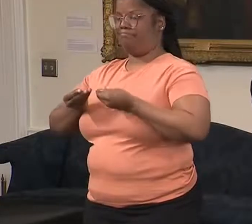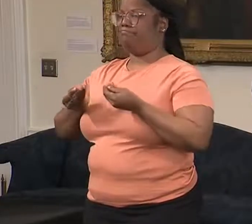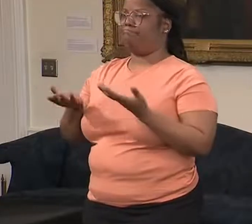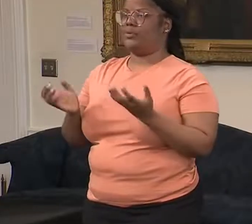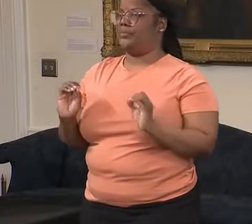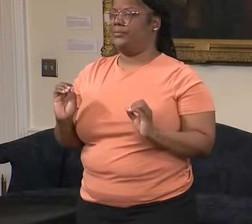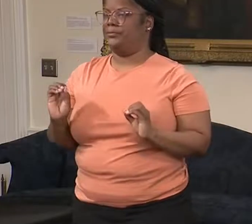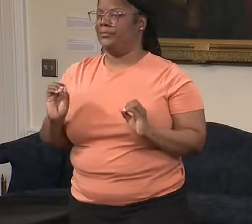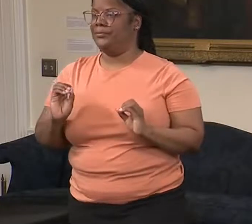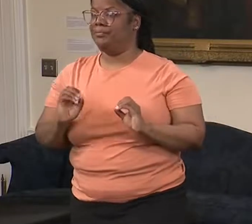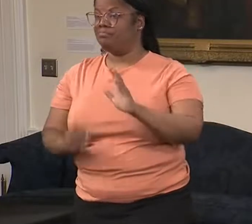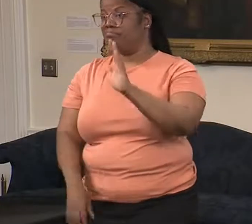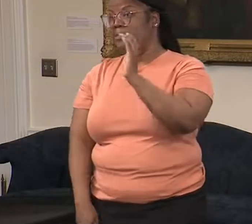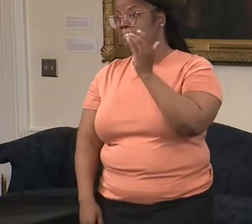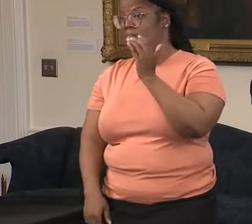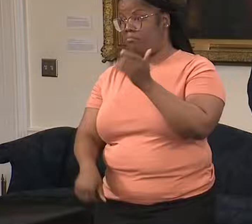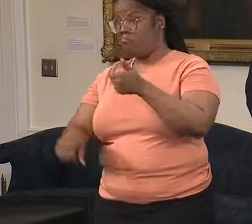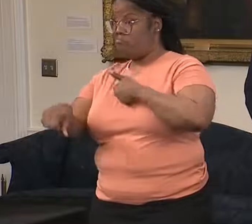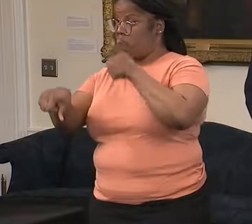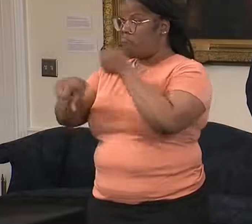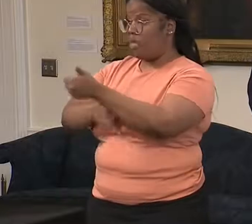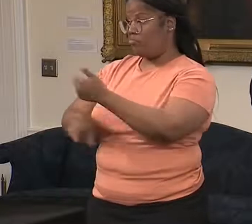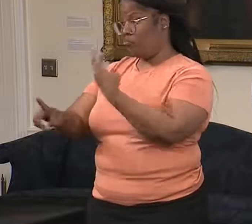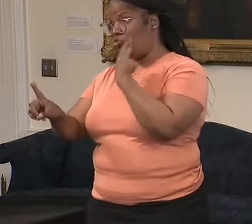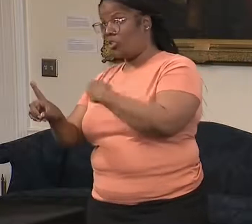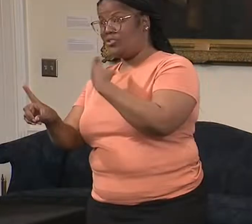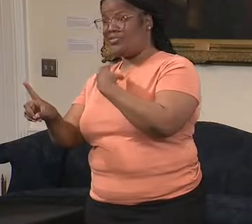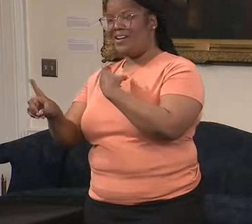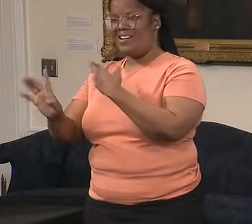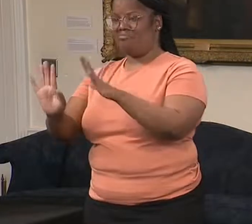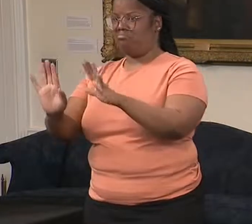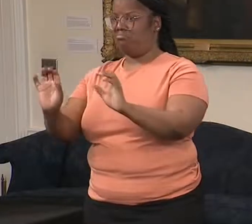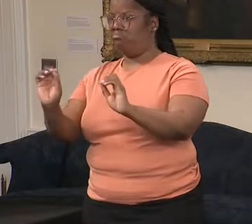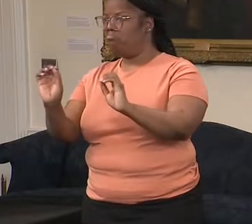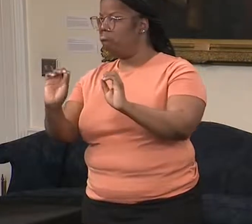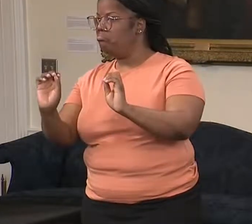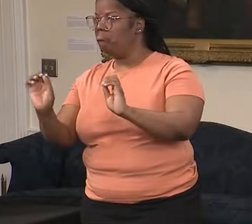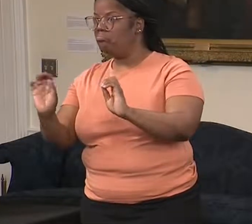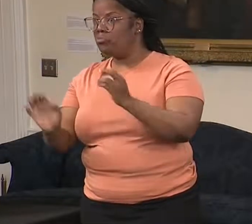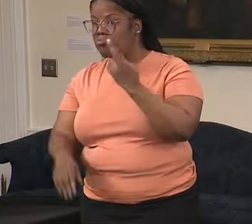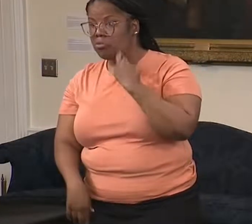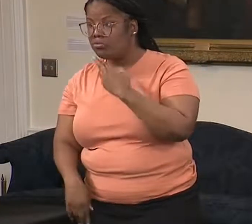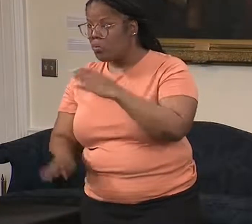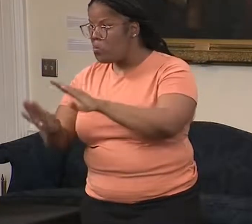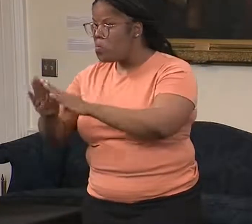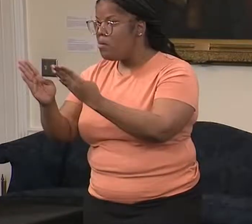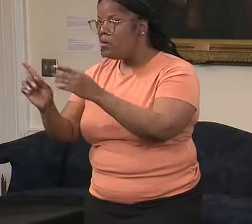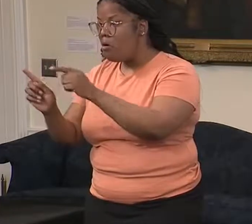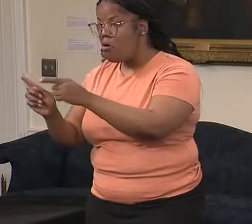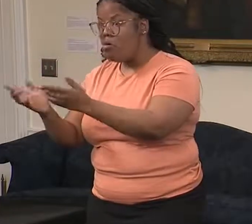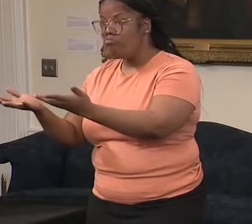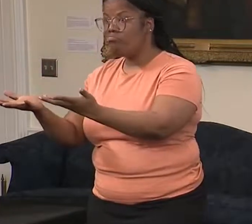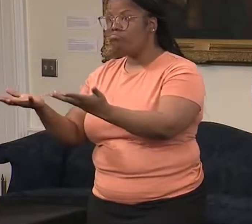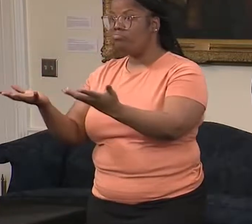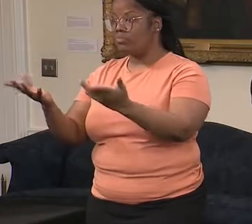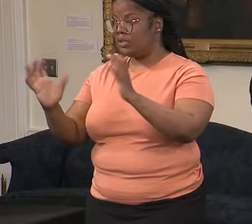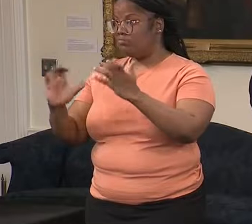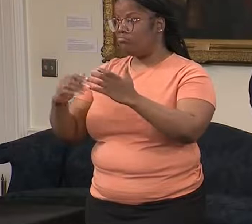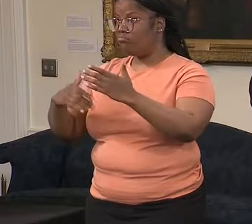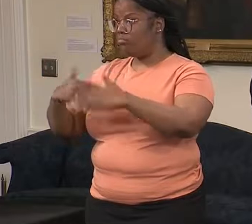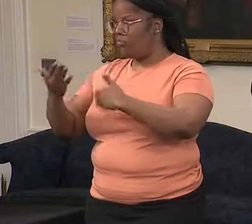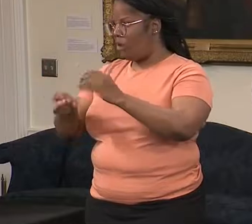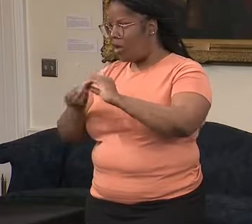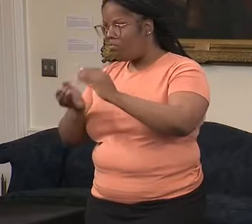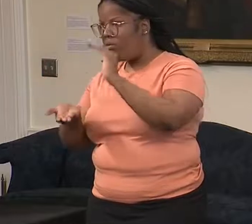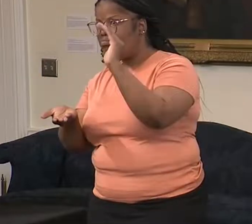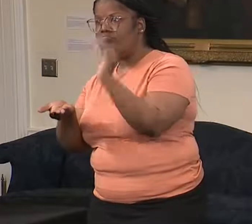with restaurants and bars, although there's breathless coverage about we shouldn't have opened anything. By the way, we don't have anything open at 100%. We have distancing requirements that